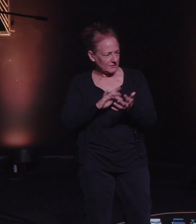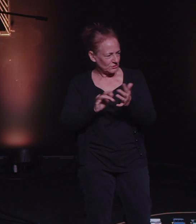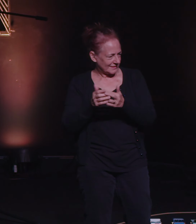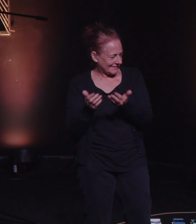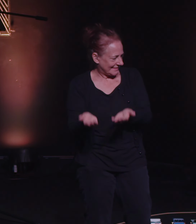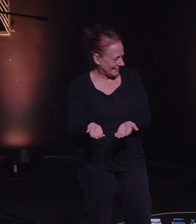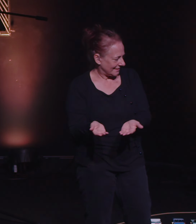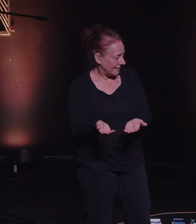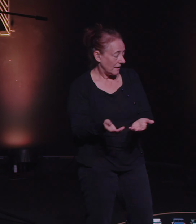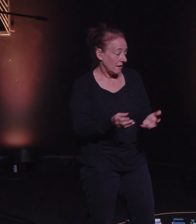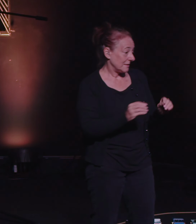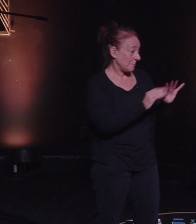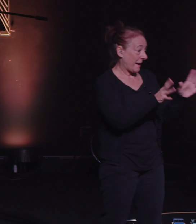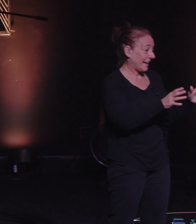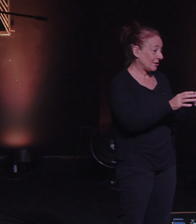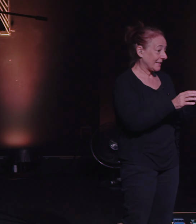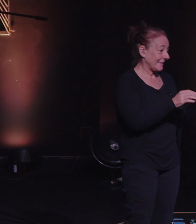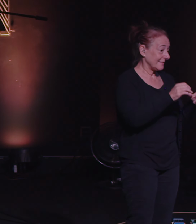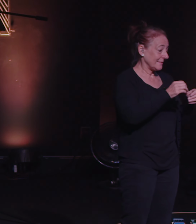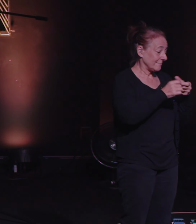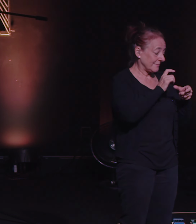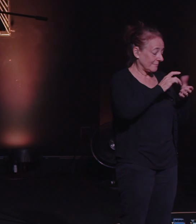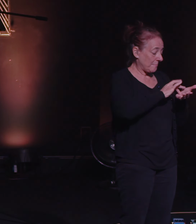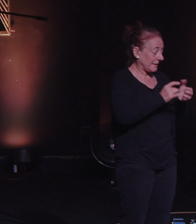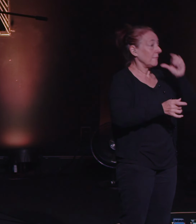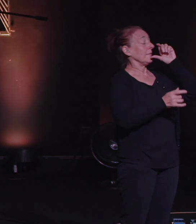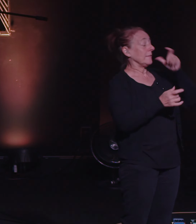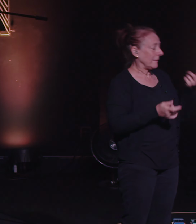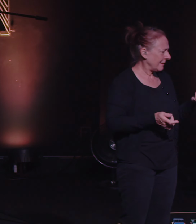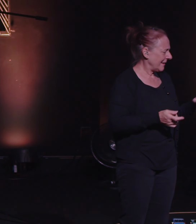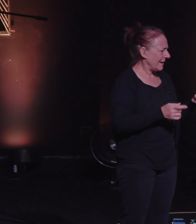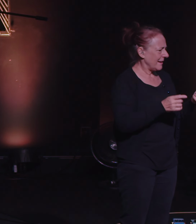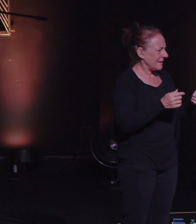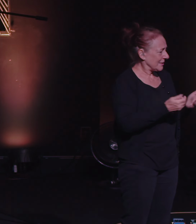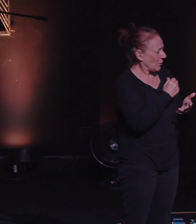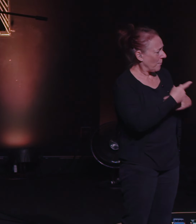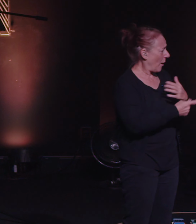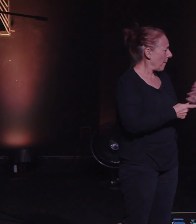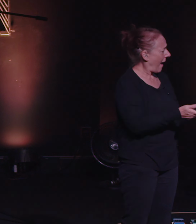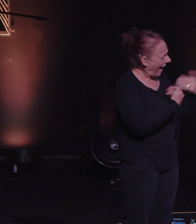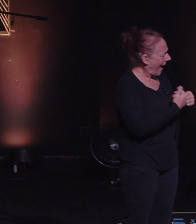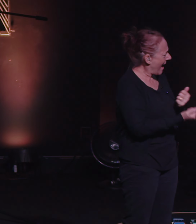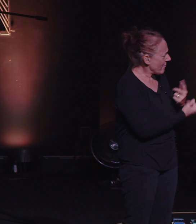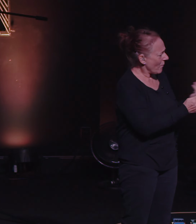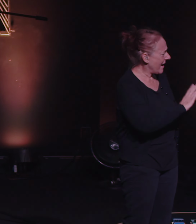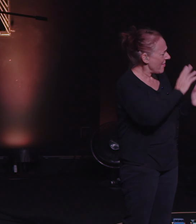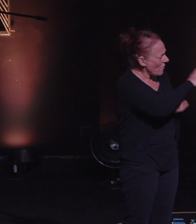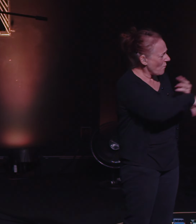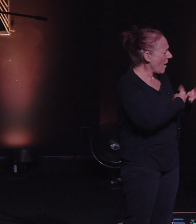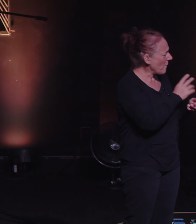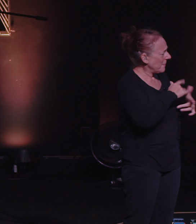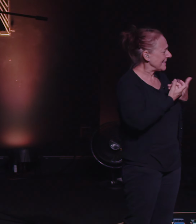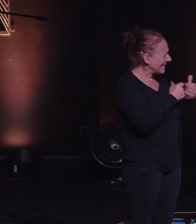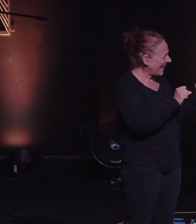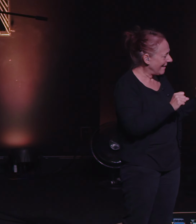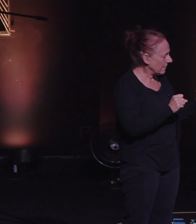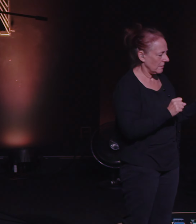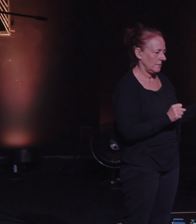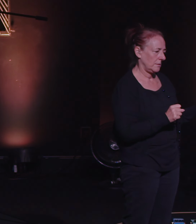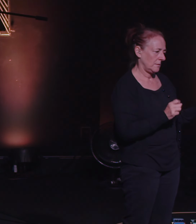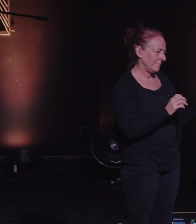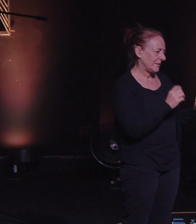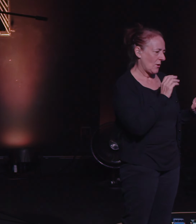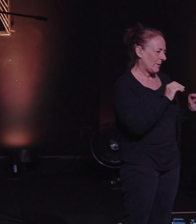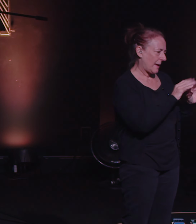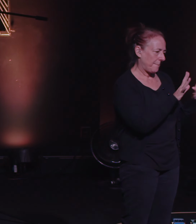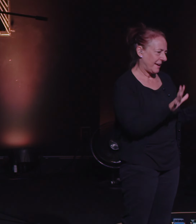There is no magic serum. There is no like, hey, we're gonna do this program and everybody in the world's gonna be saved. There's no